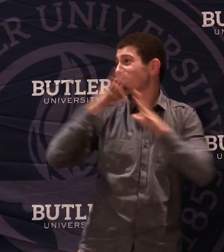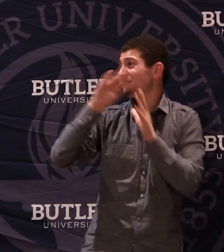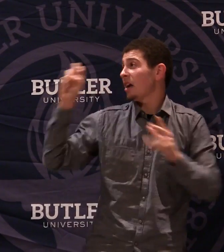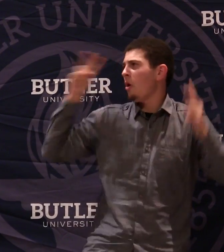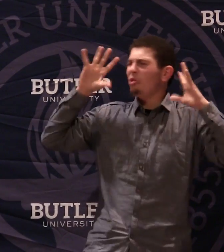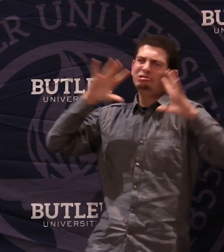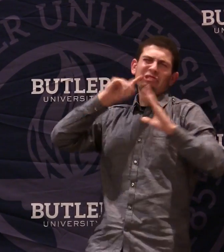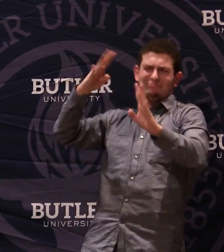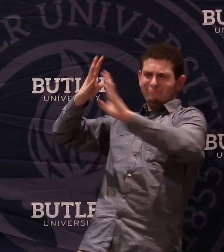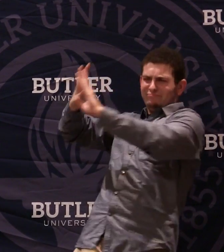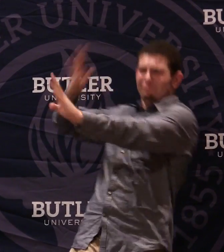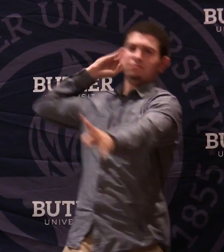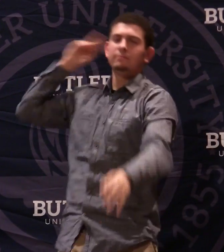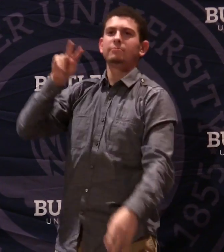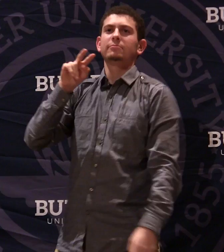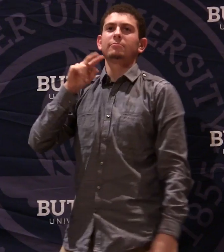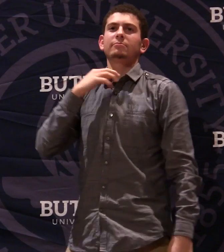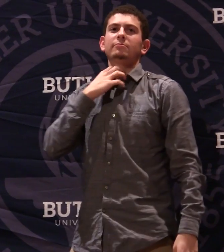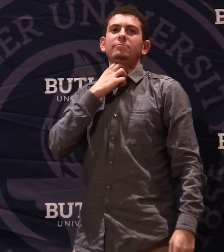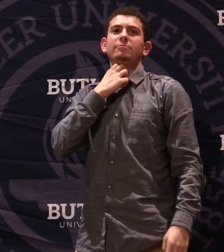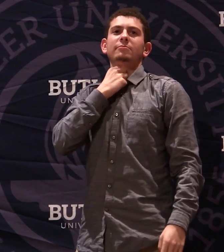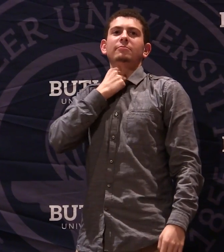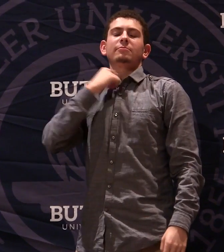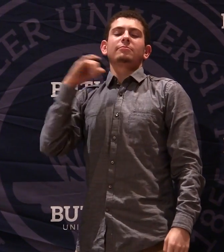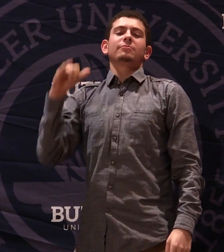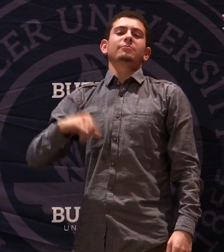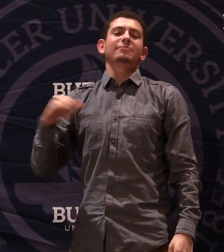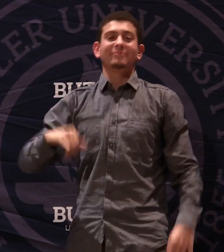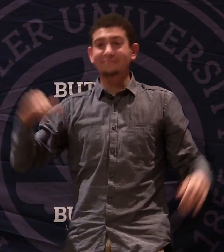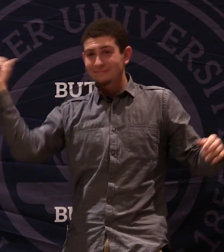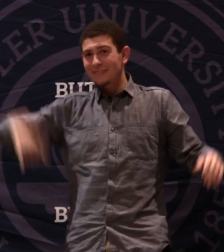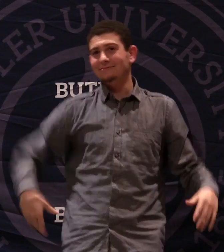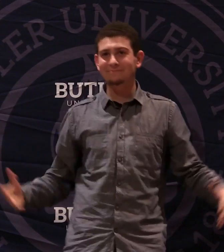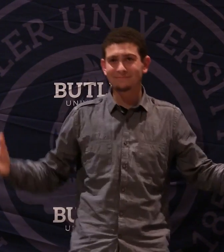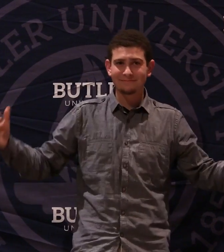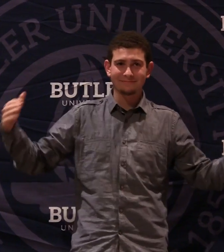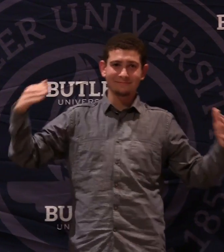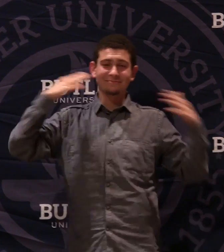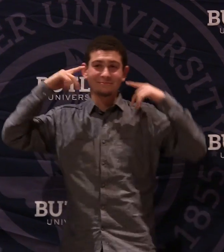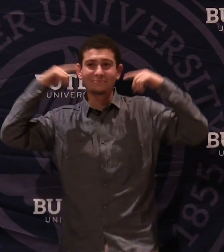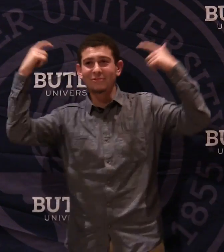that once word hits the street that there's a barber giving free haircuts, everybody